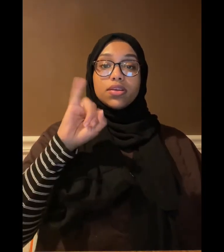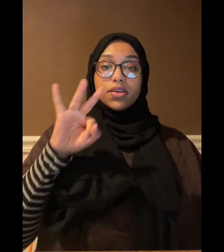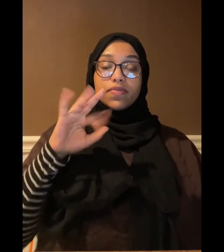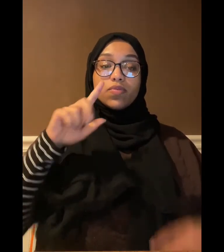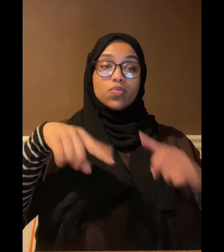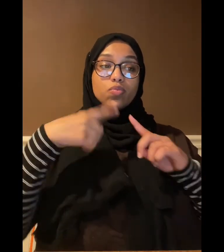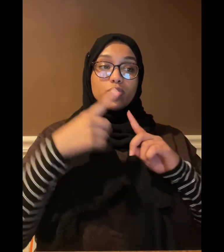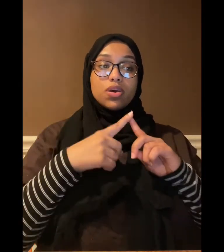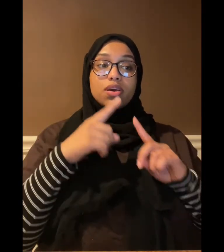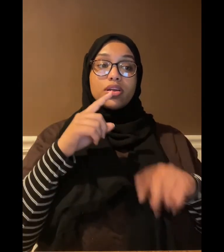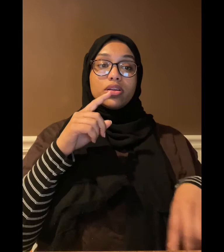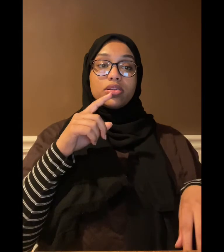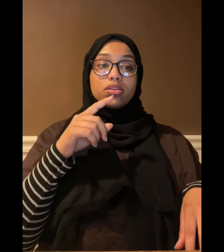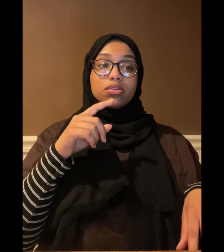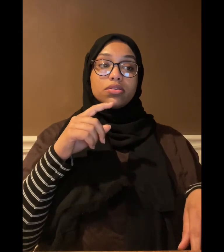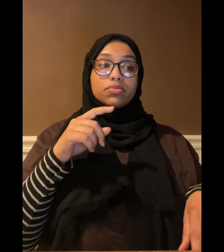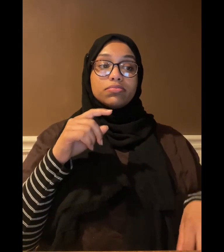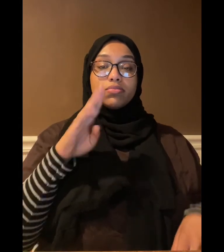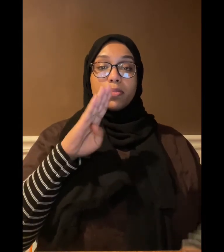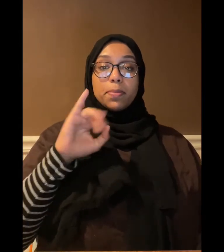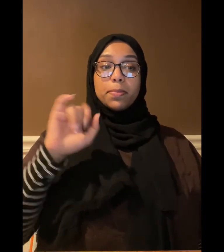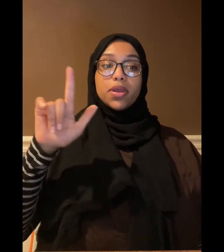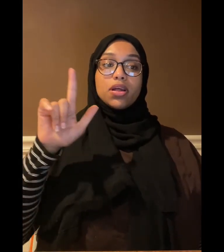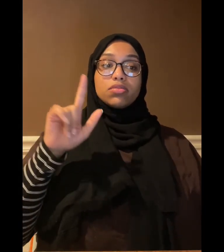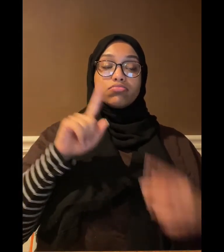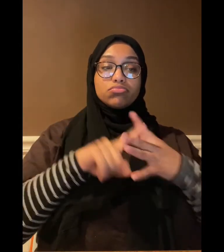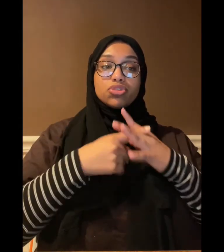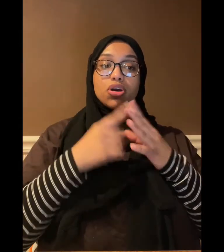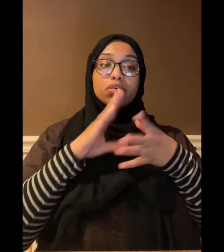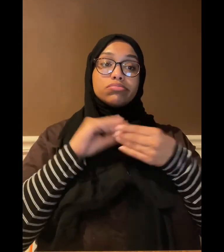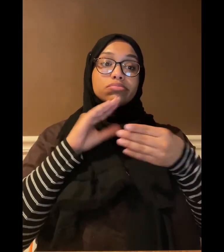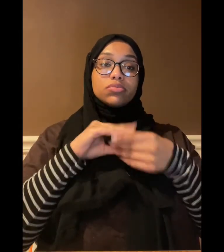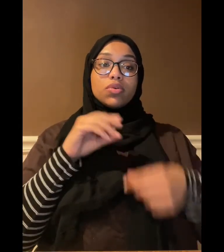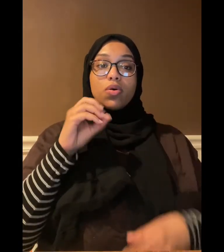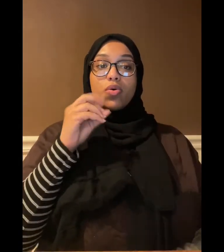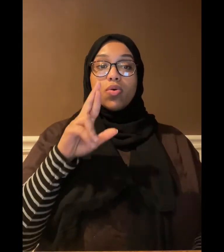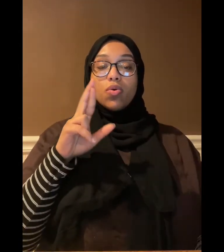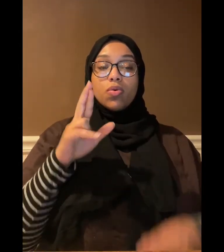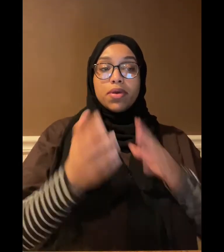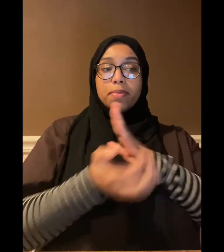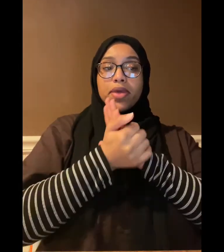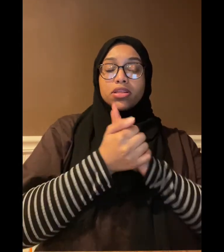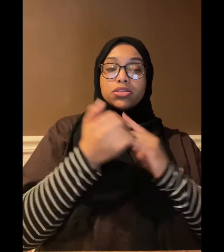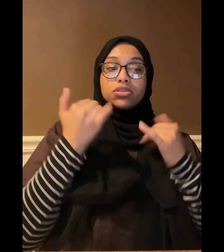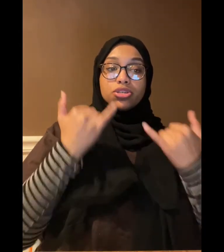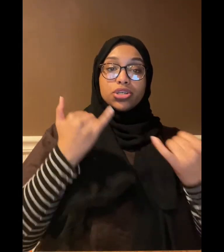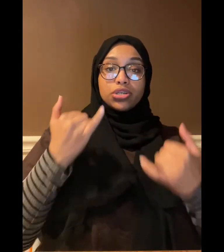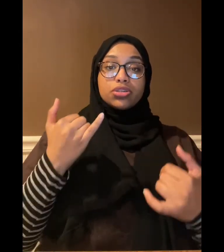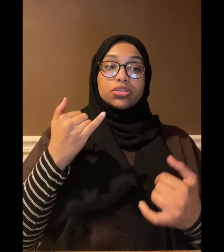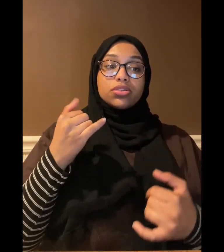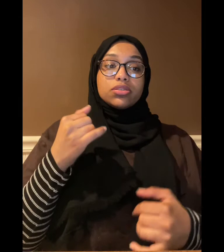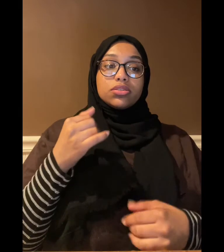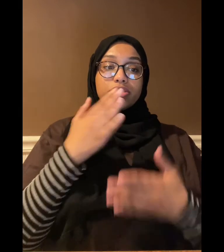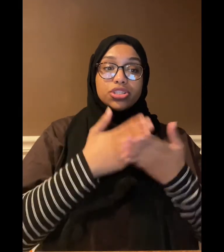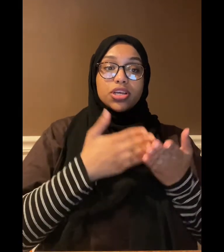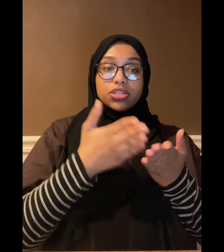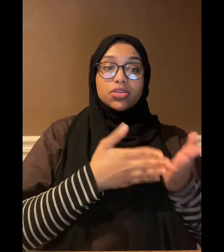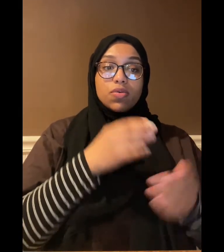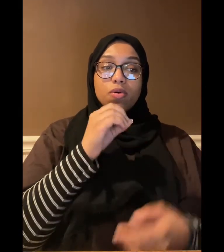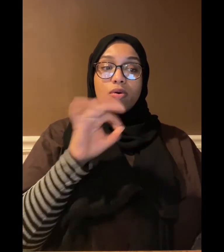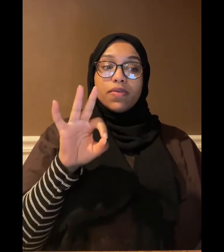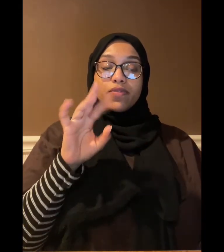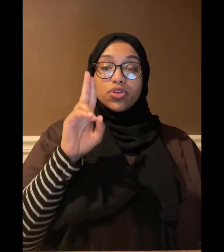Congress, federal crimes, all that stuff. So, what that means is that when we